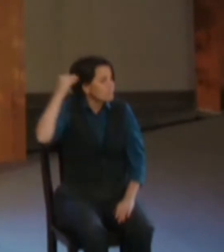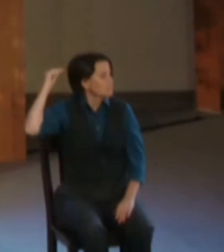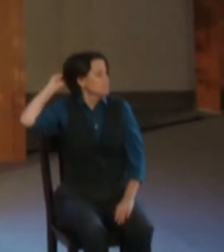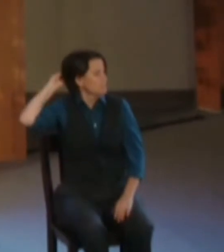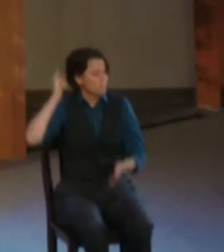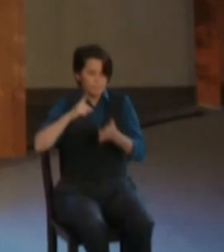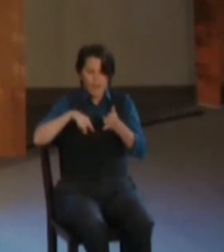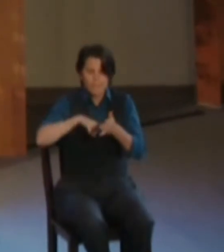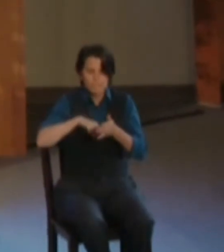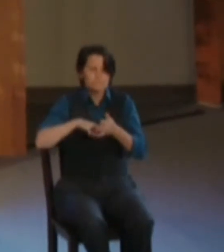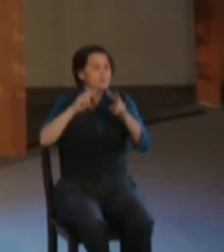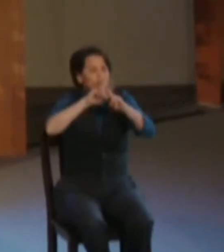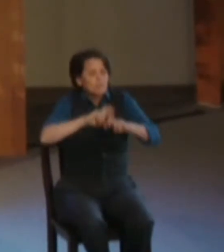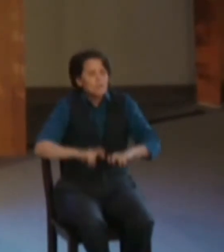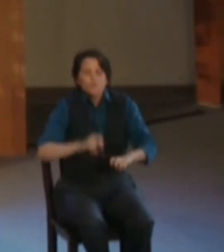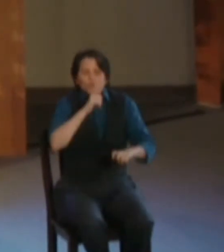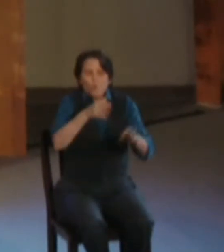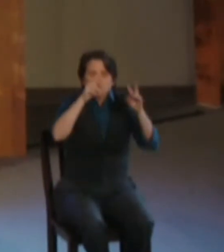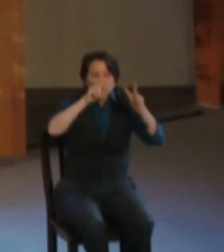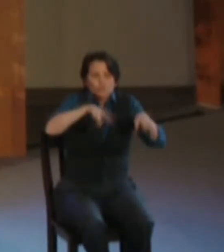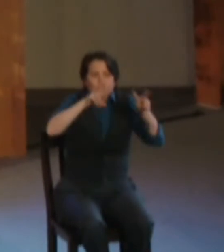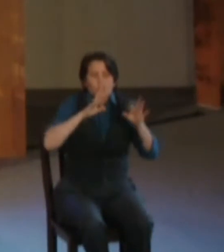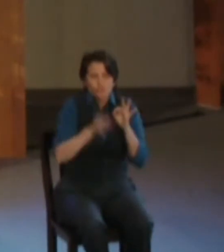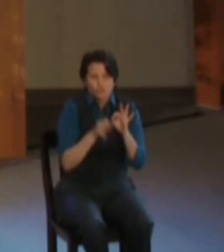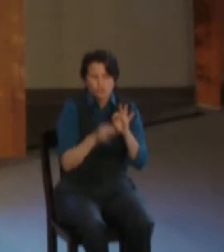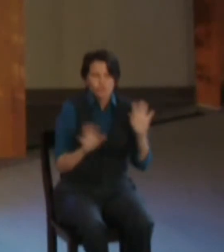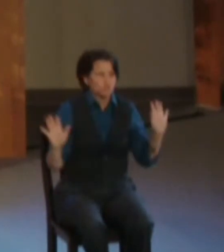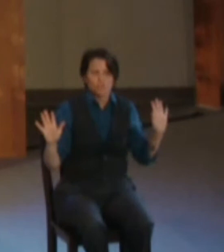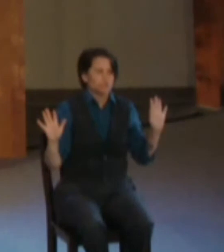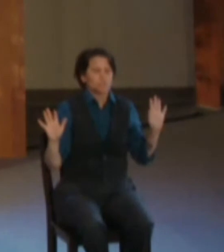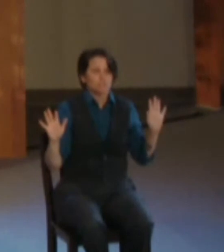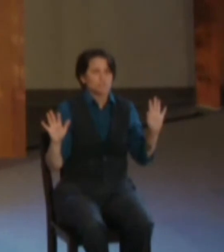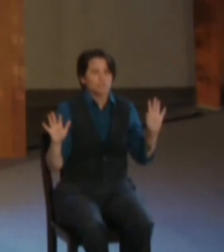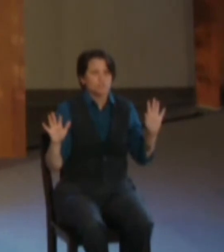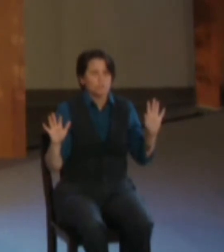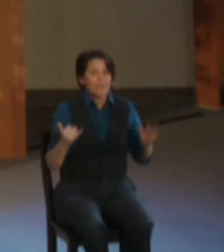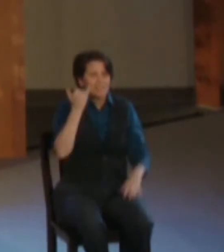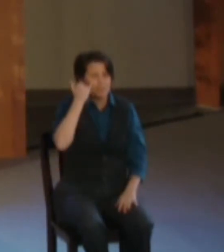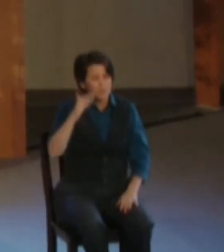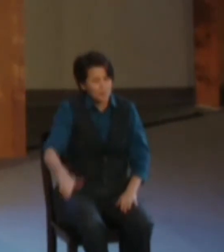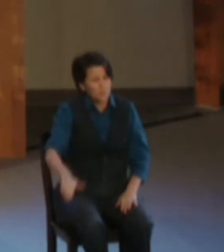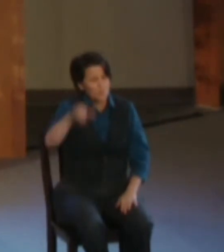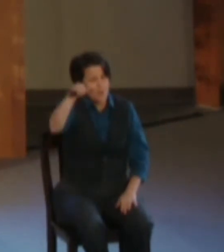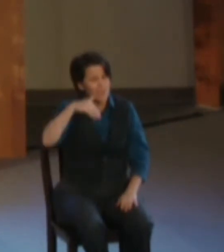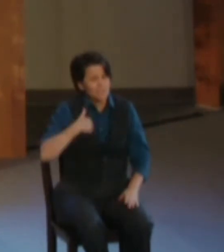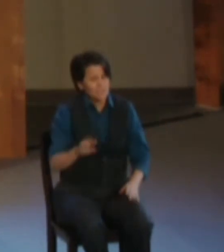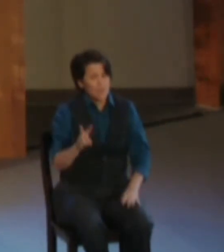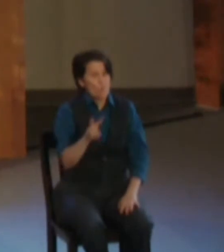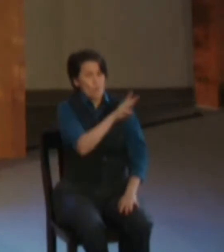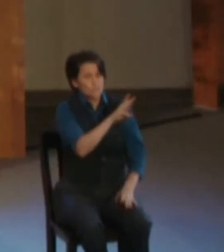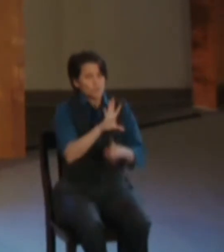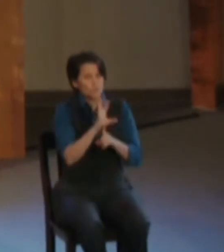friends. If we were raised in Western culture, we have biases. Each and every one of